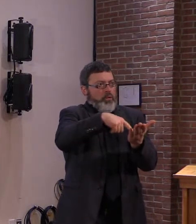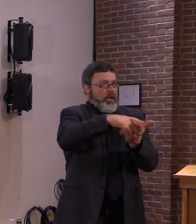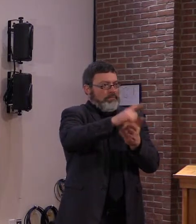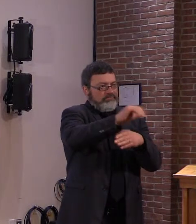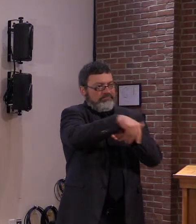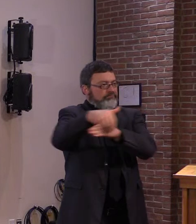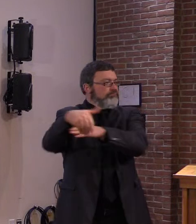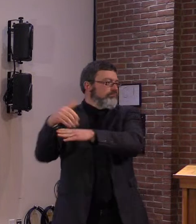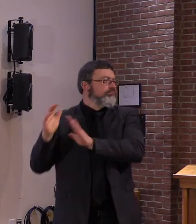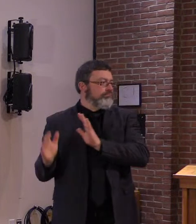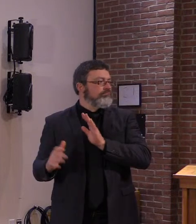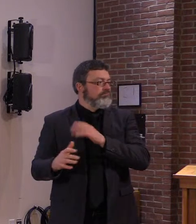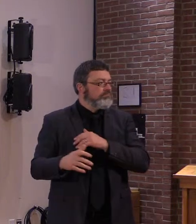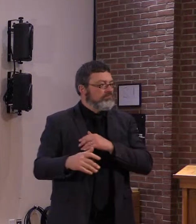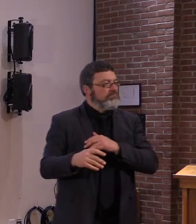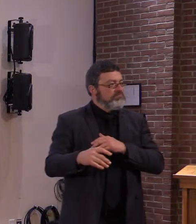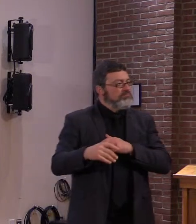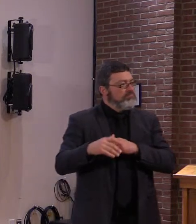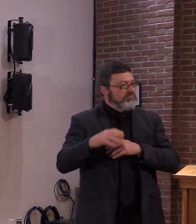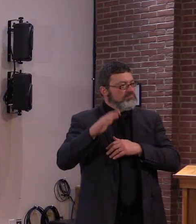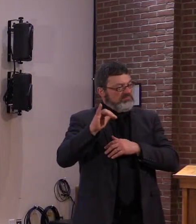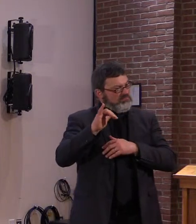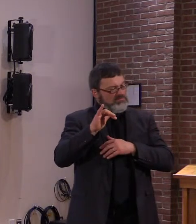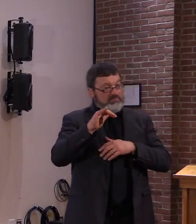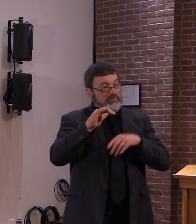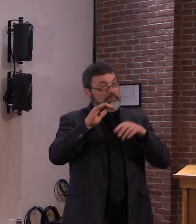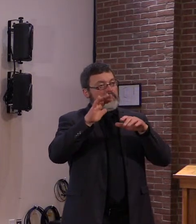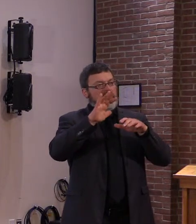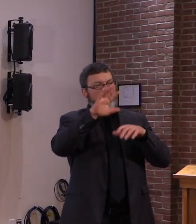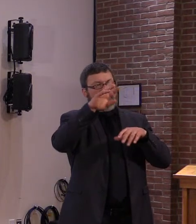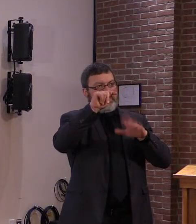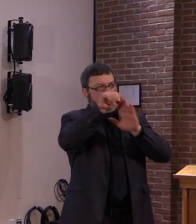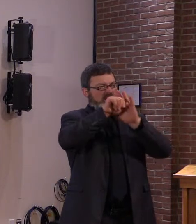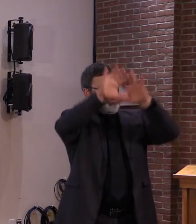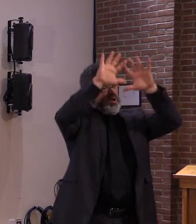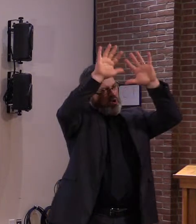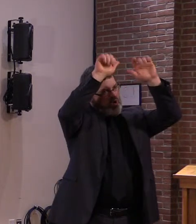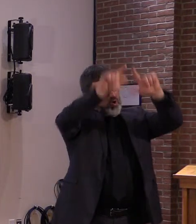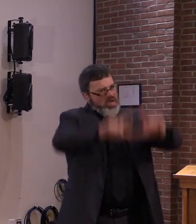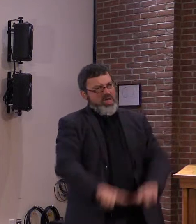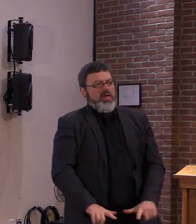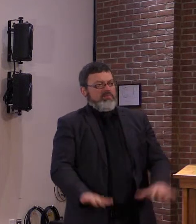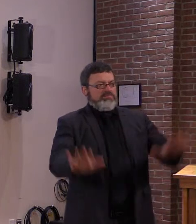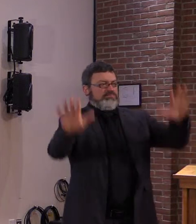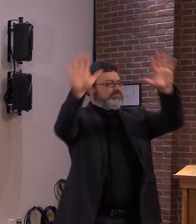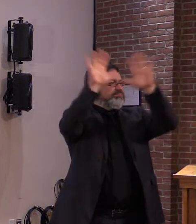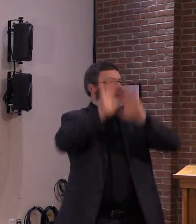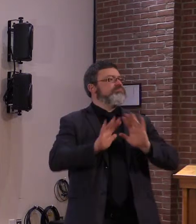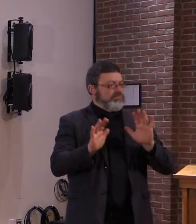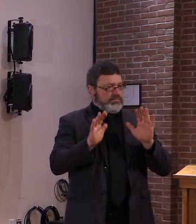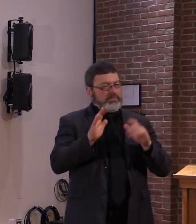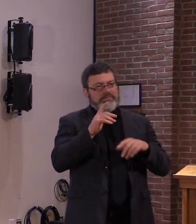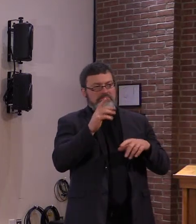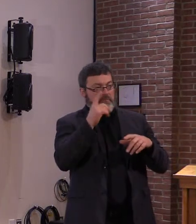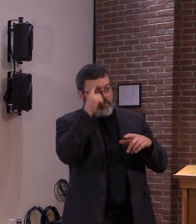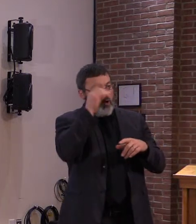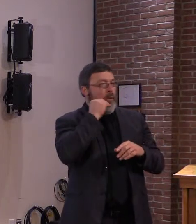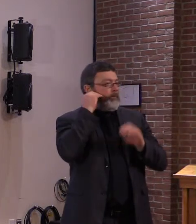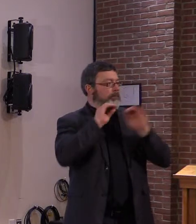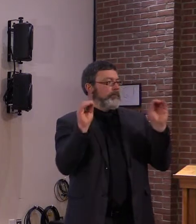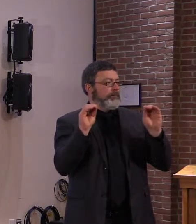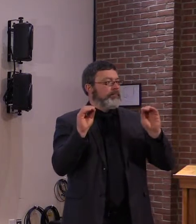did disclose that Rutland Regional had an issue as it was unfolding. I mean, it happened quickly. So